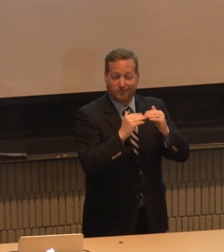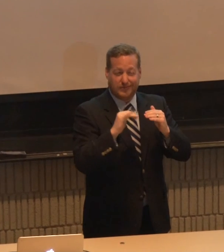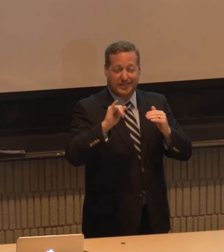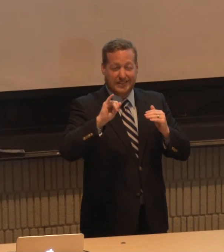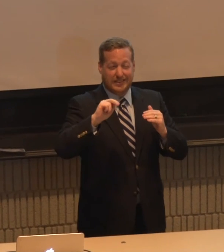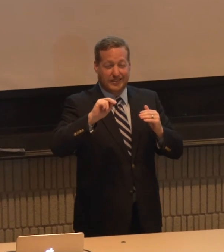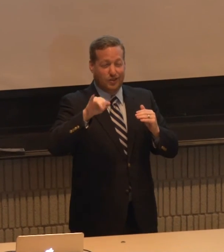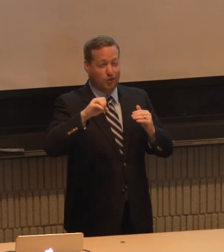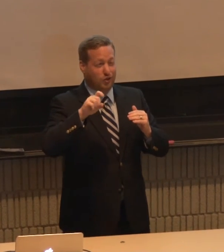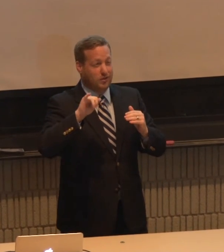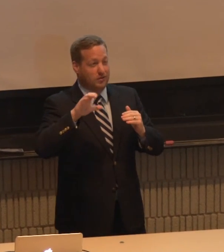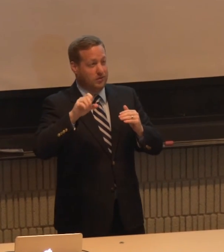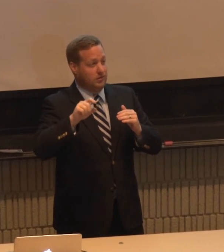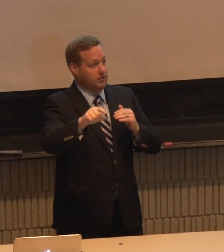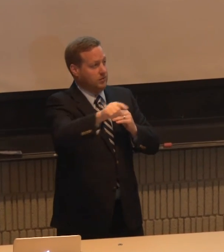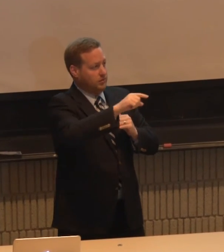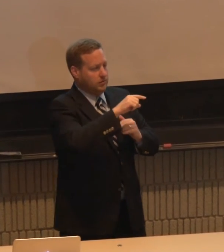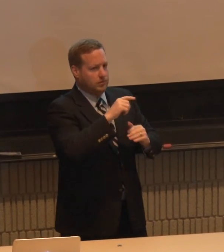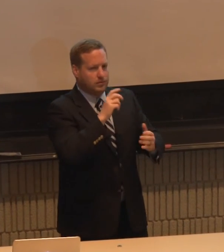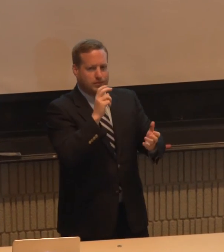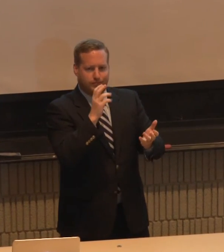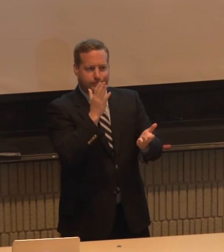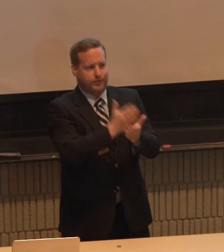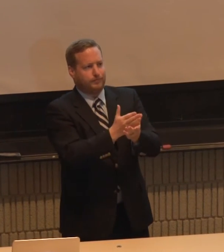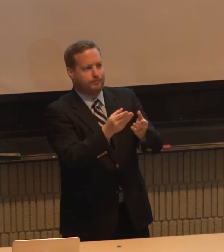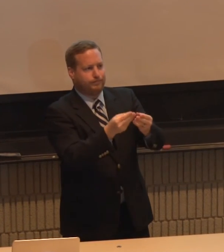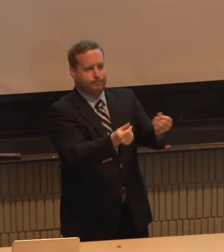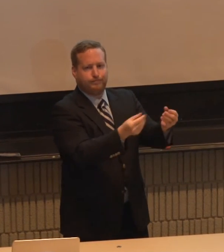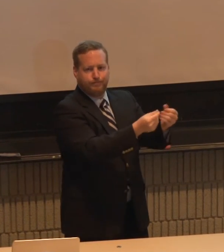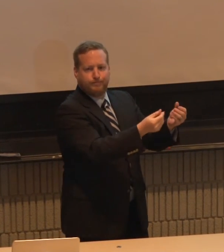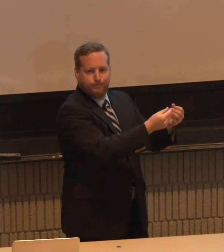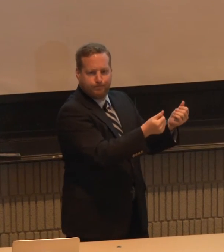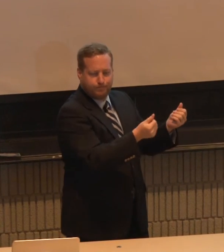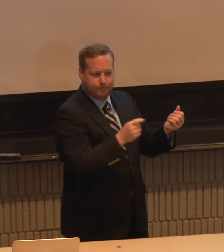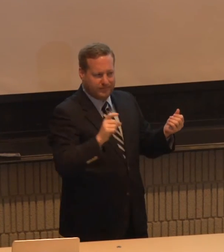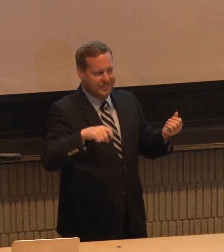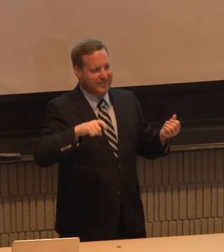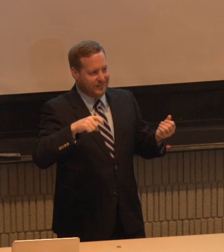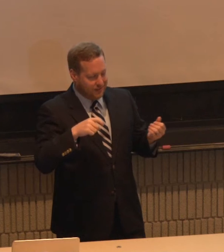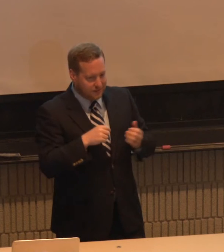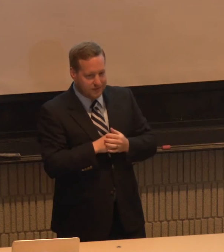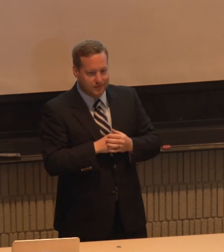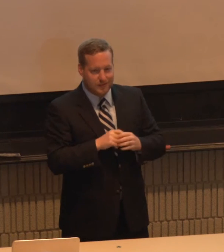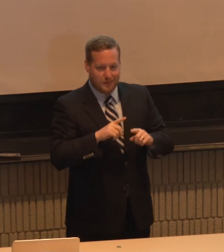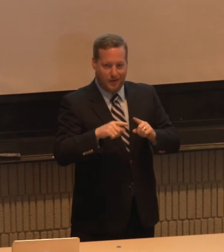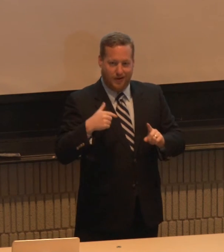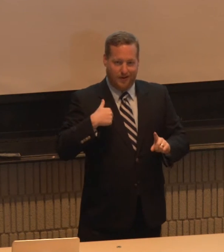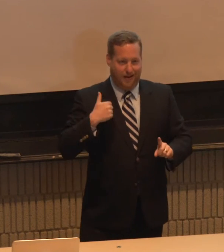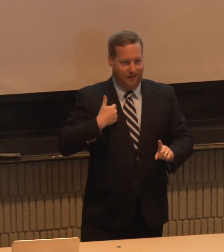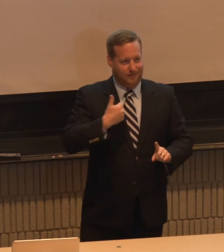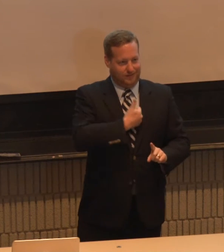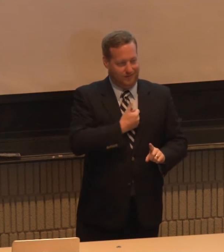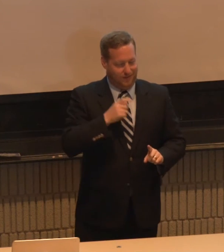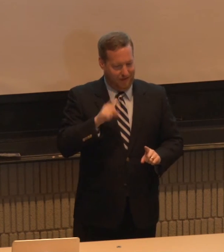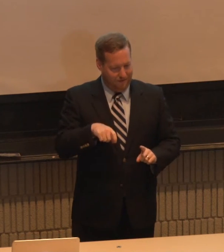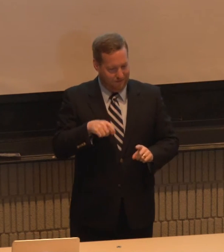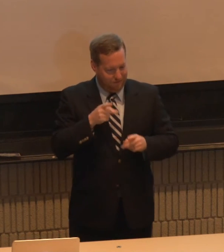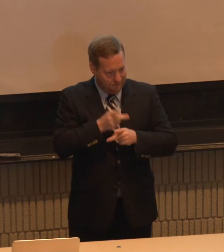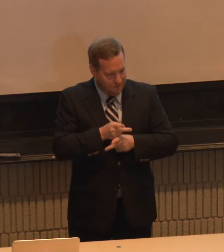It's important for all of us to attend to social justice and resolving the inequities